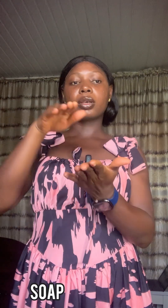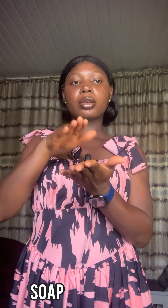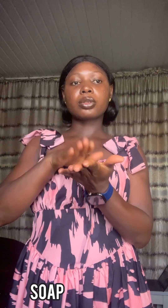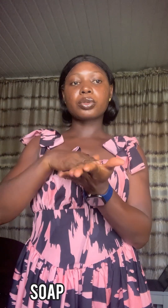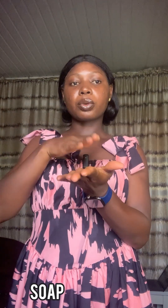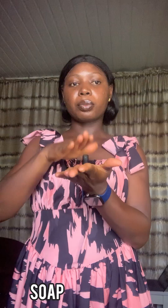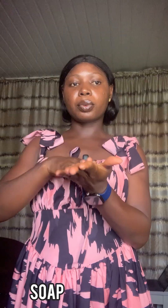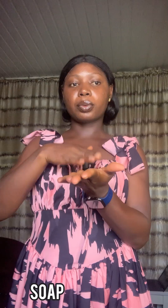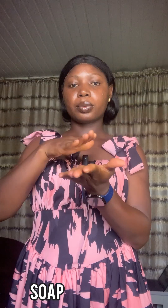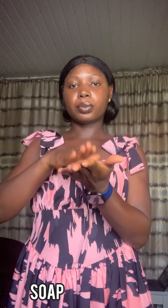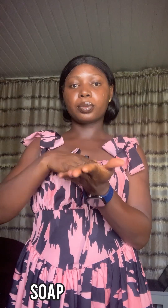Soap.